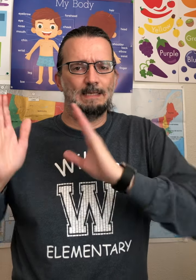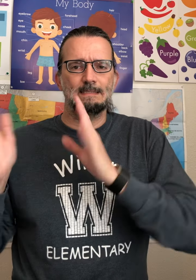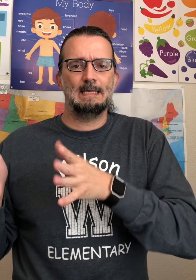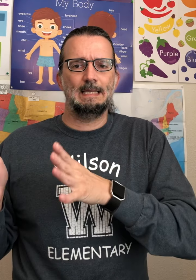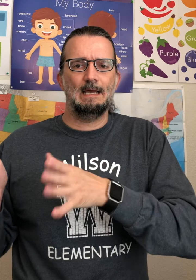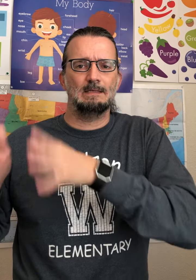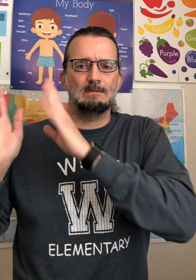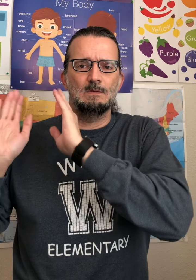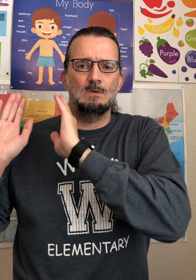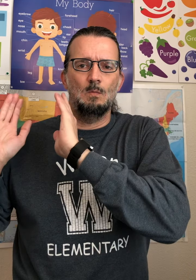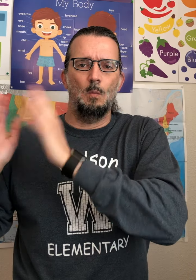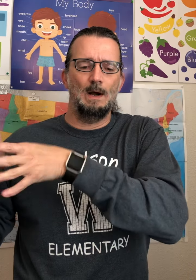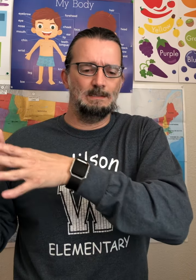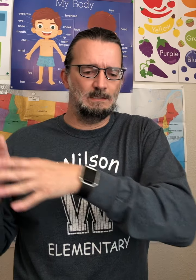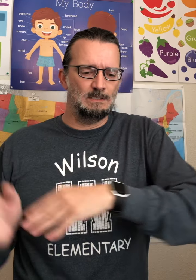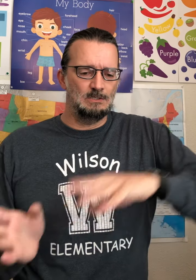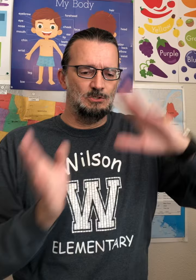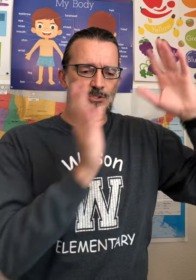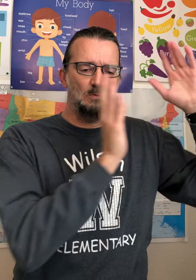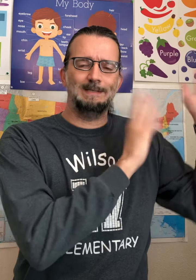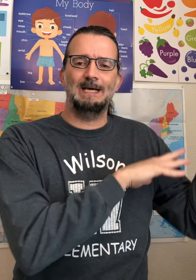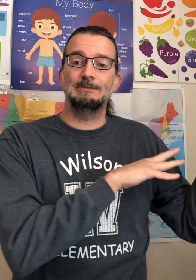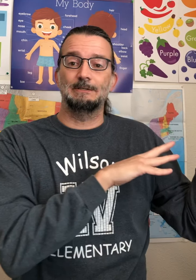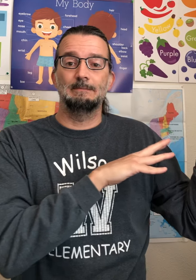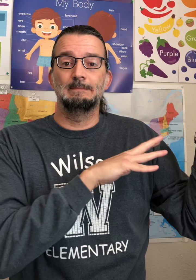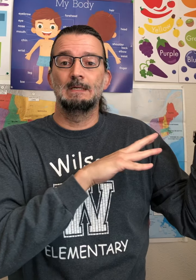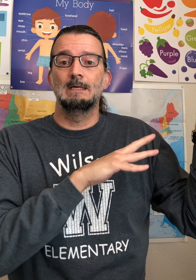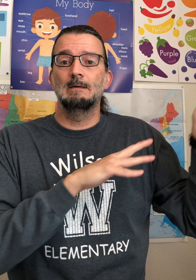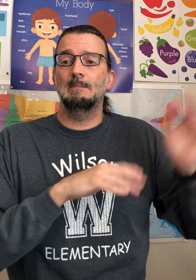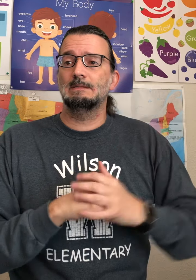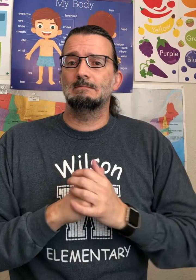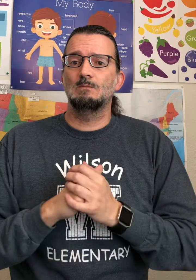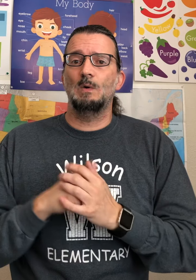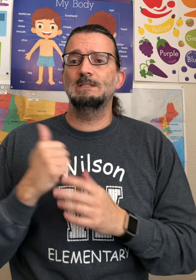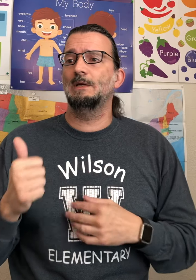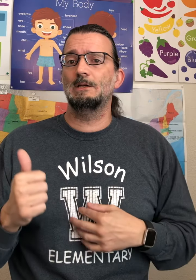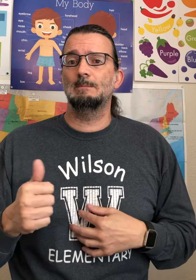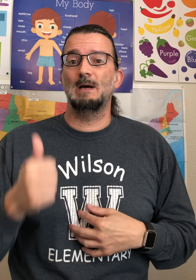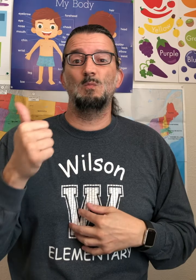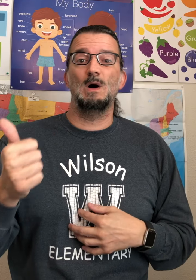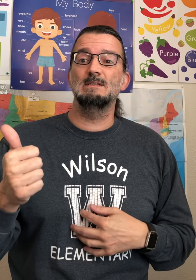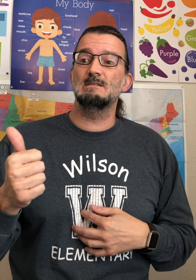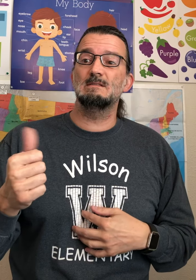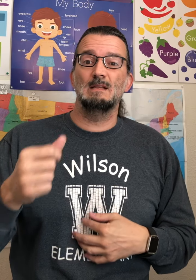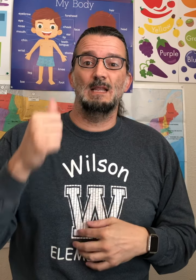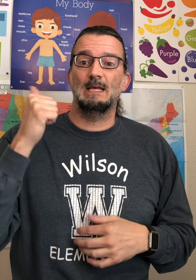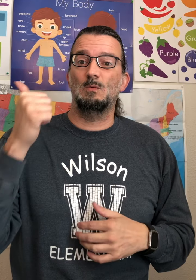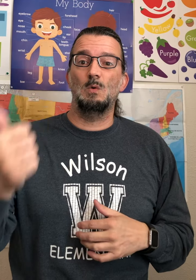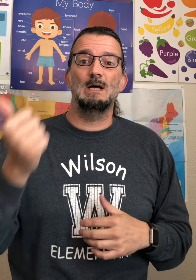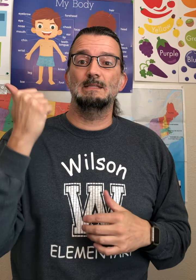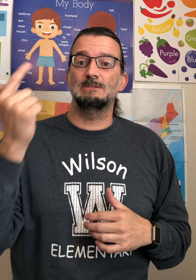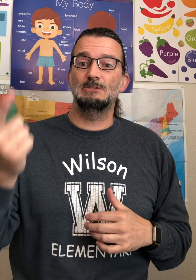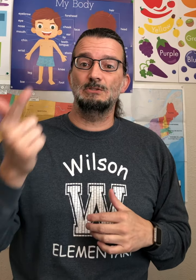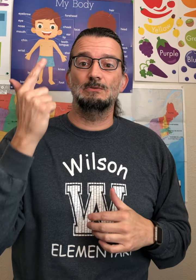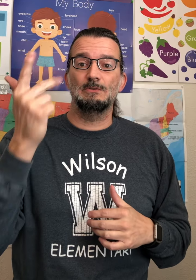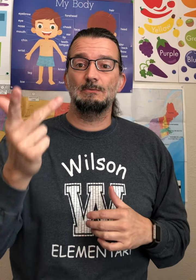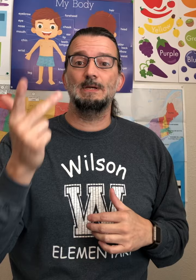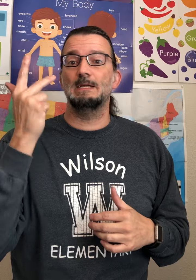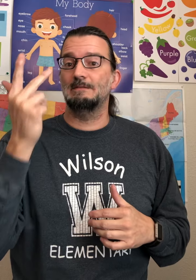that counting. 1 to 100. But 1 to 100 by ones, like 1, 2, 3,